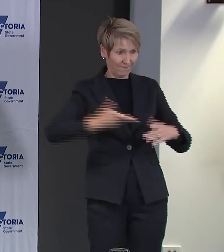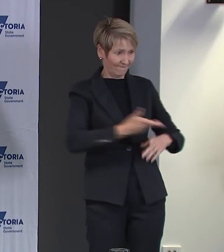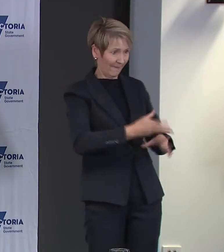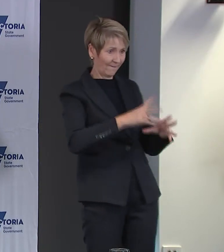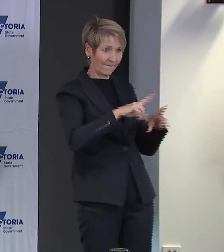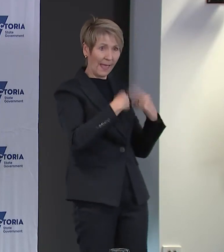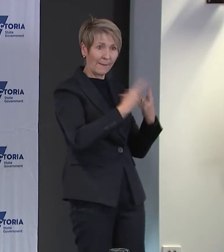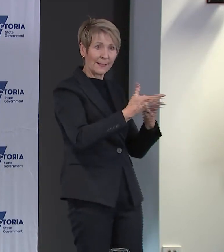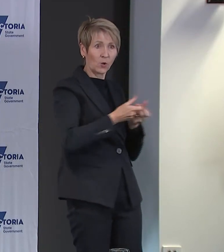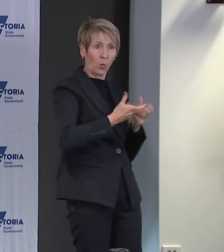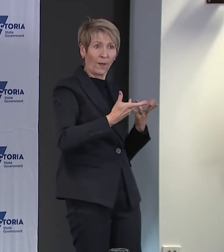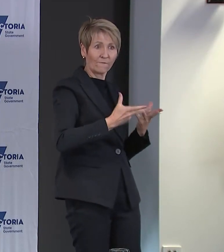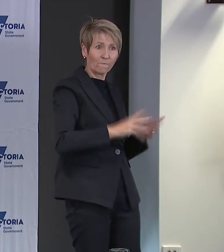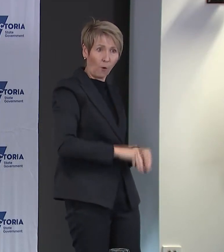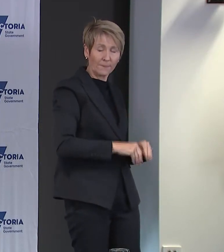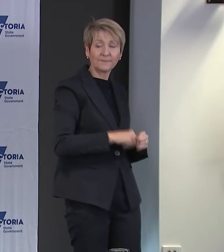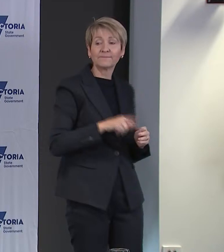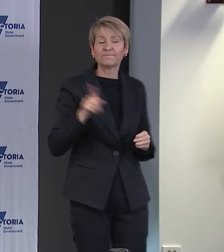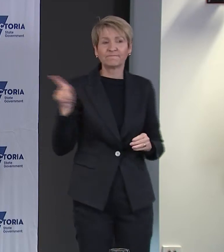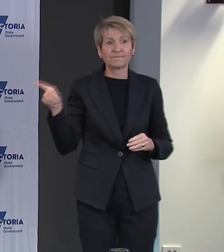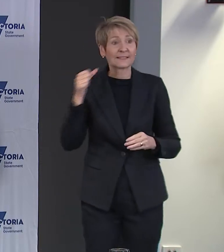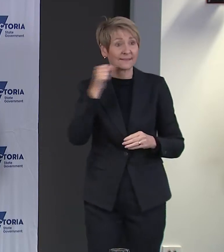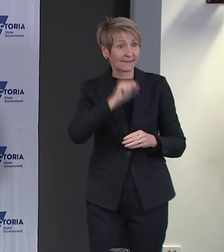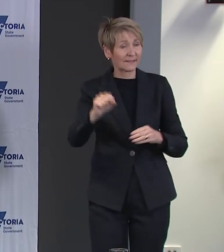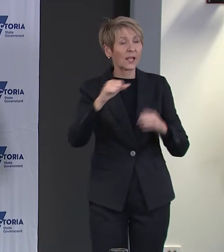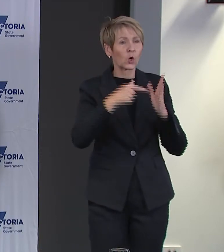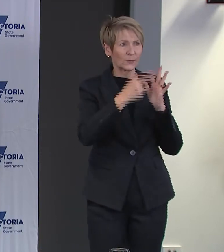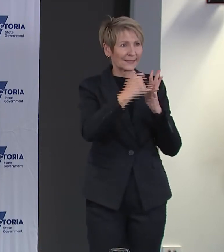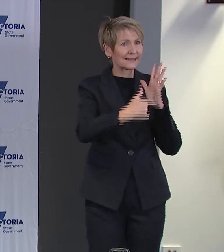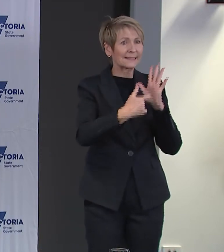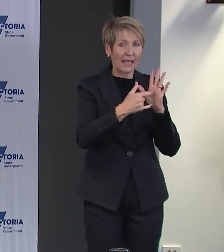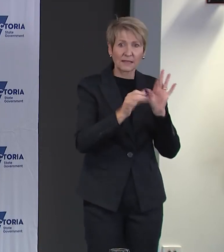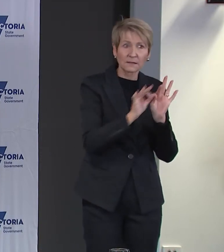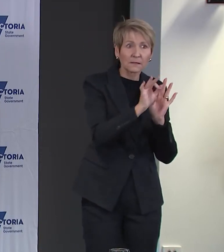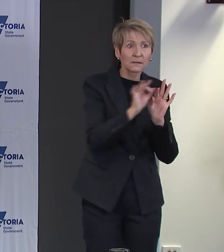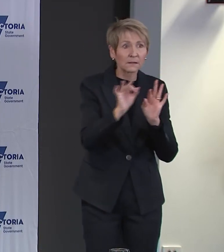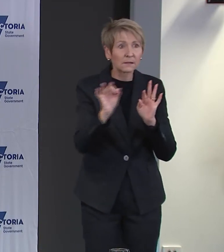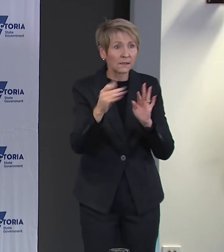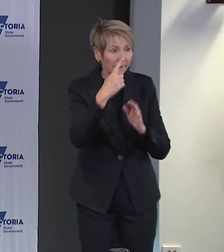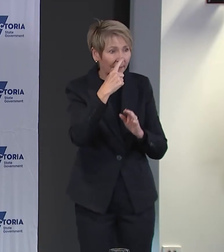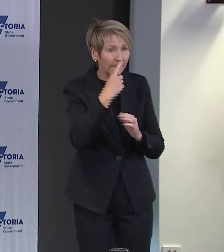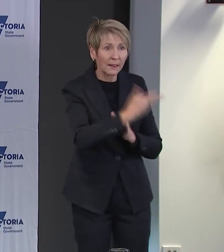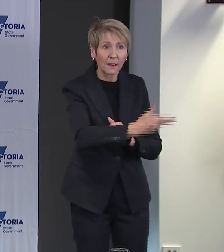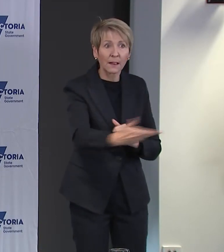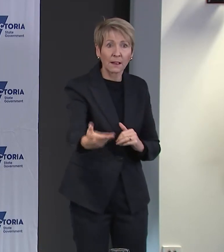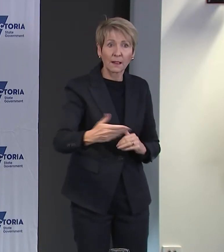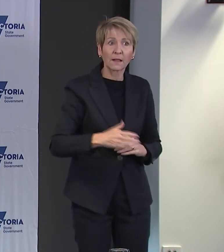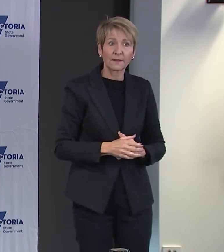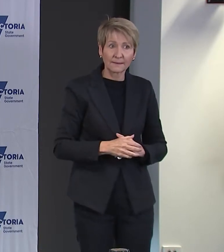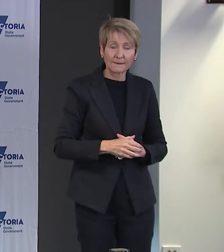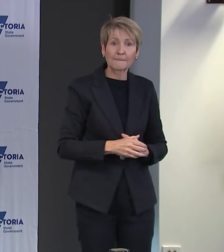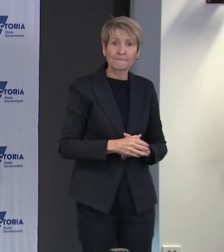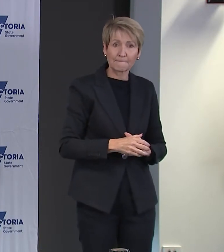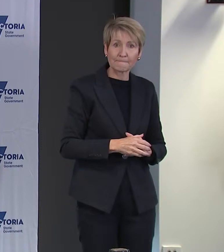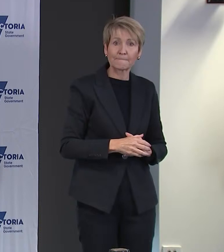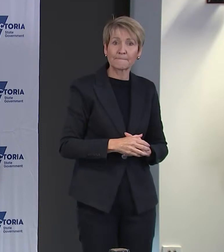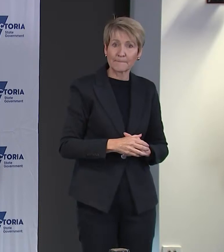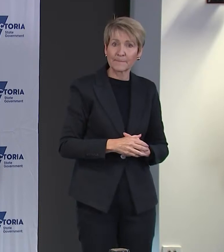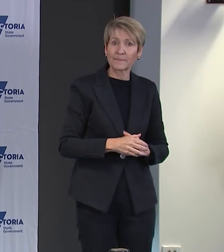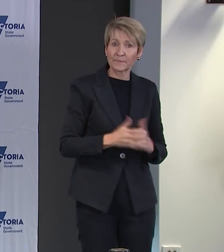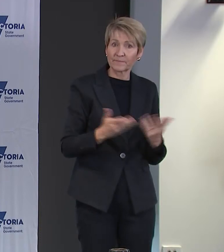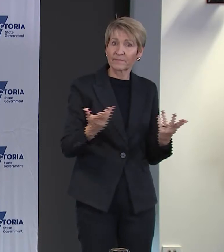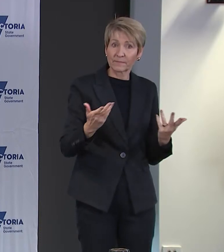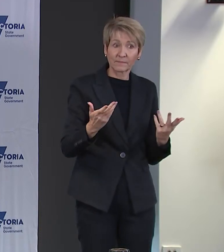across Victoria, so that if there are those upstream cases, the cases that might be the beginning of